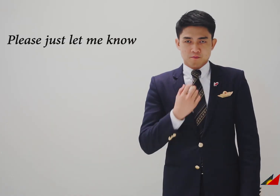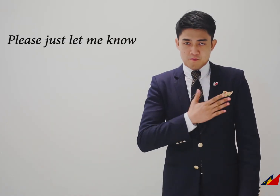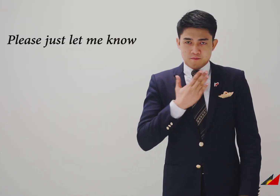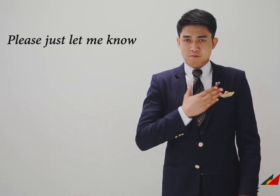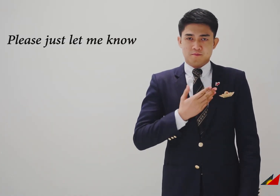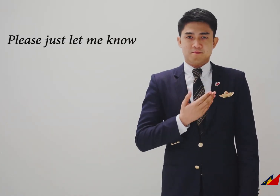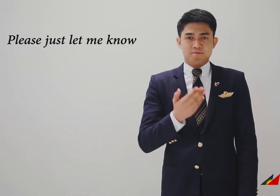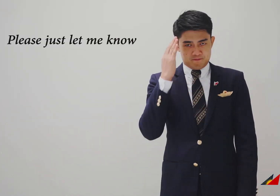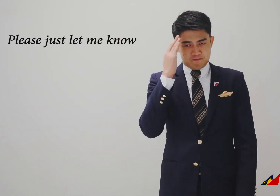Please just let me know.